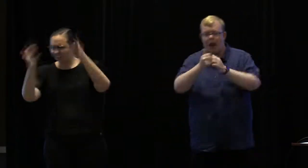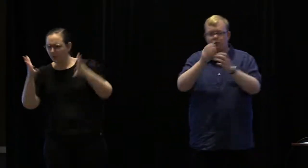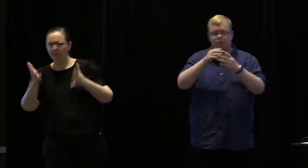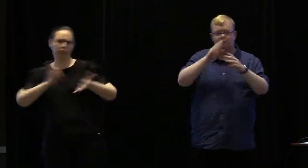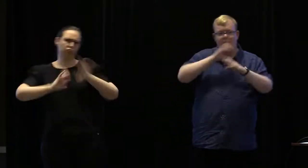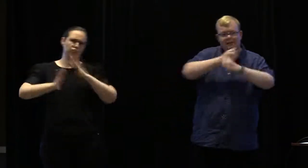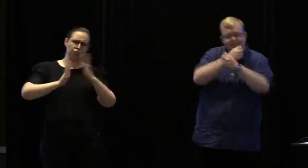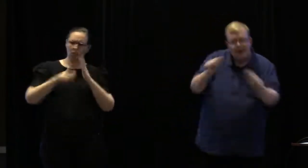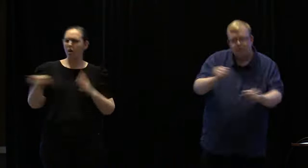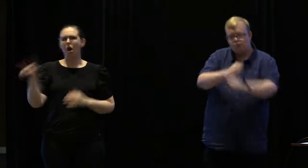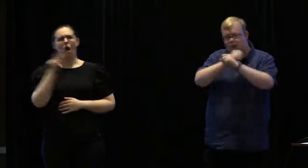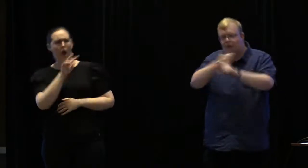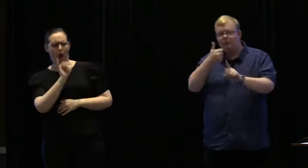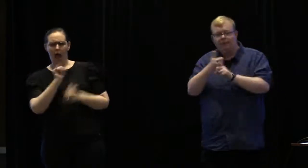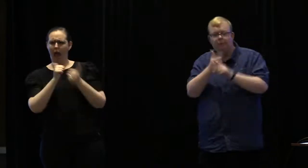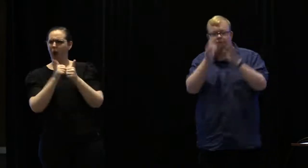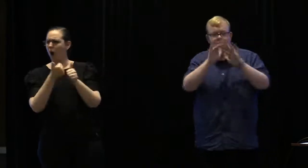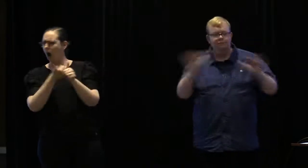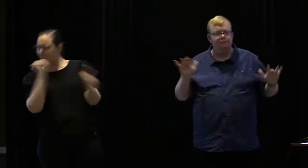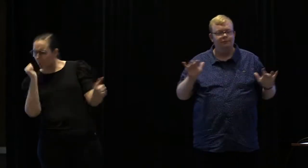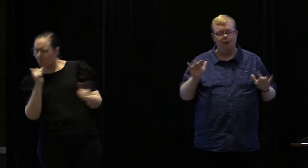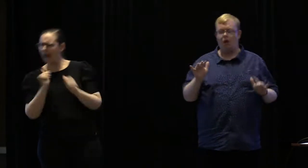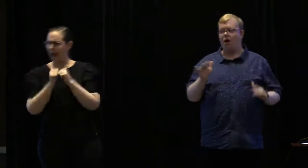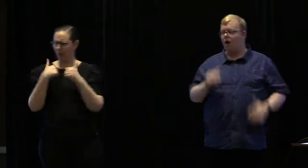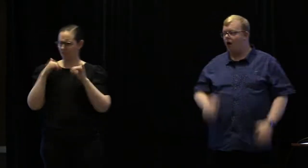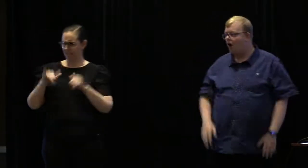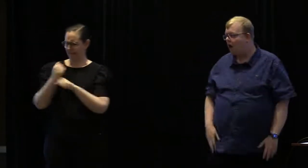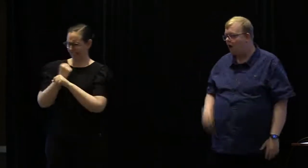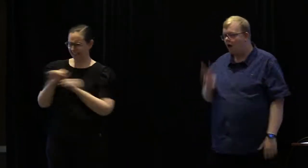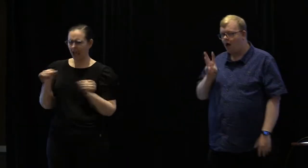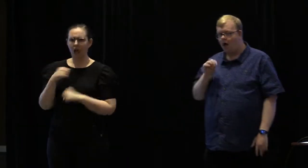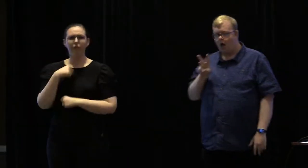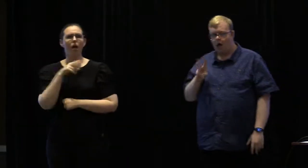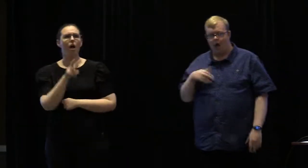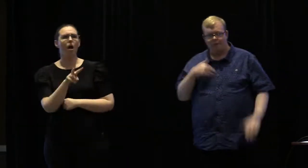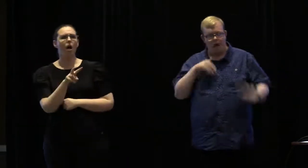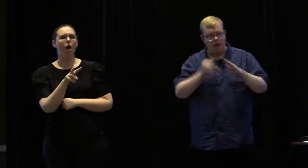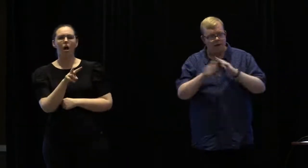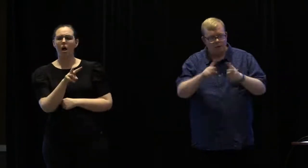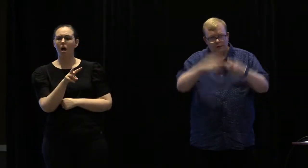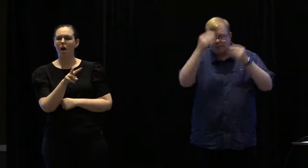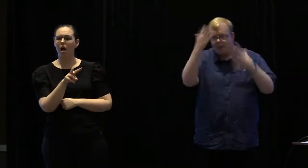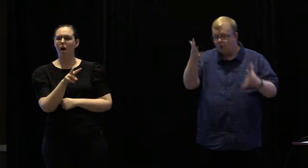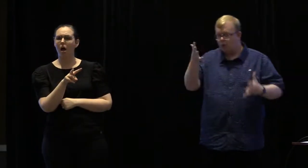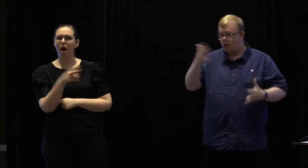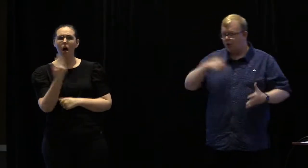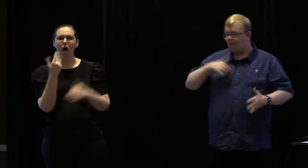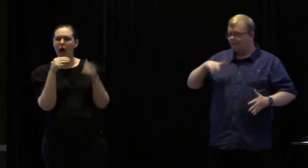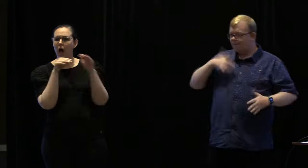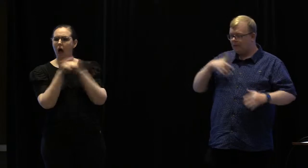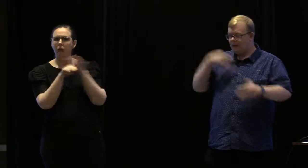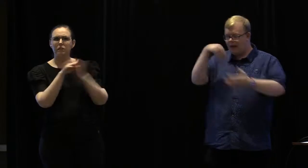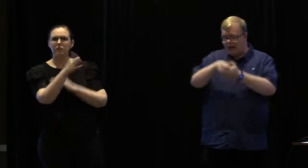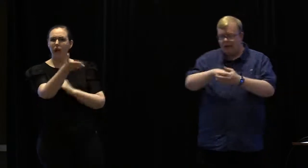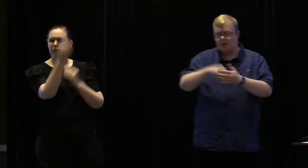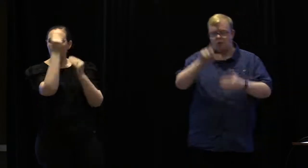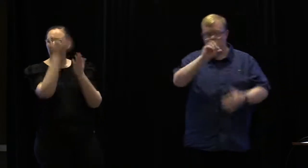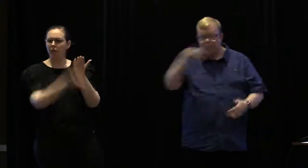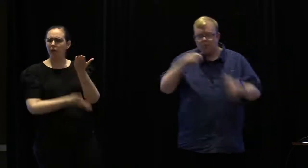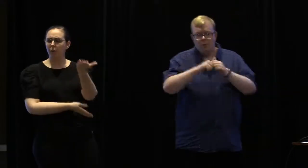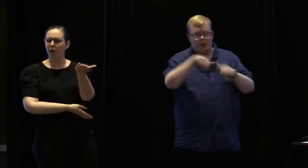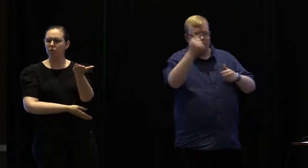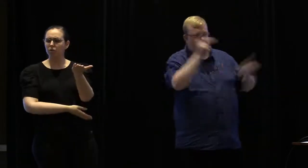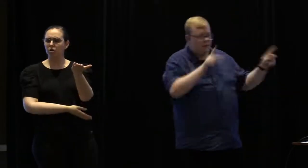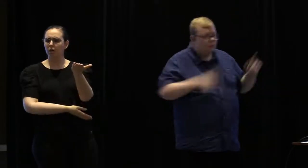information provided. We had people on the screen providing information about what we were to do. We had access to information, finally. And